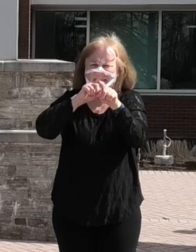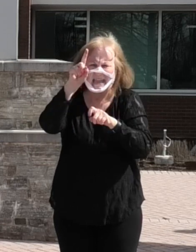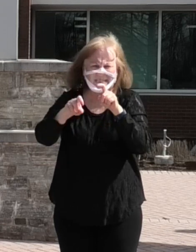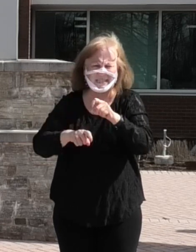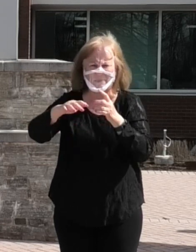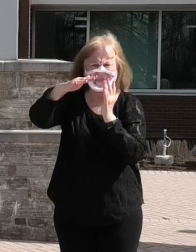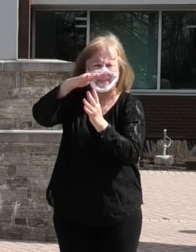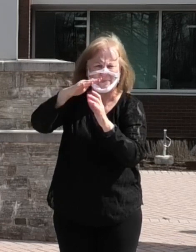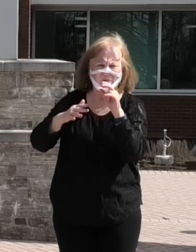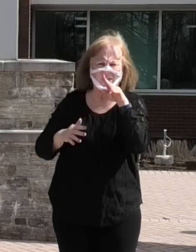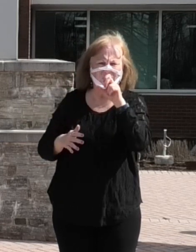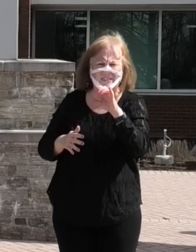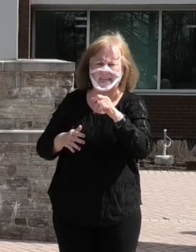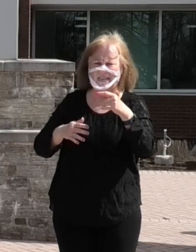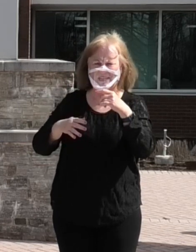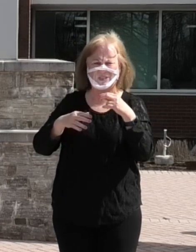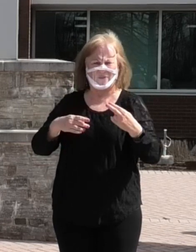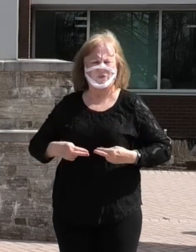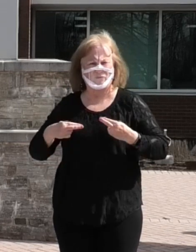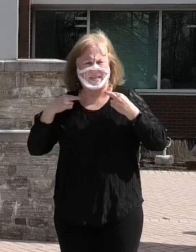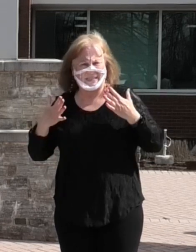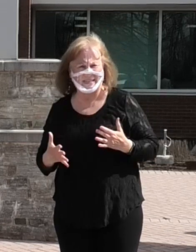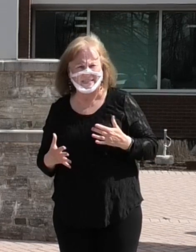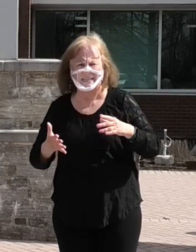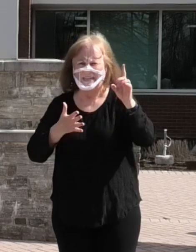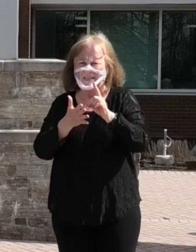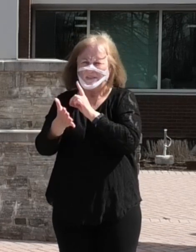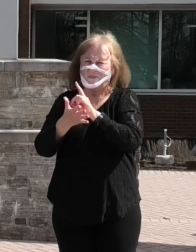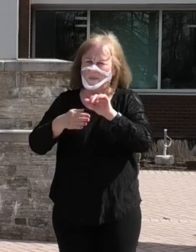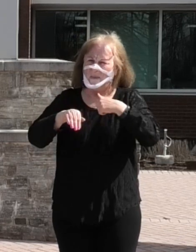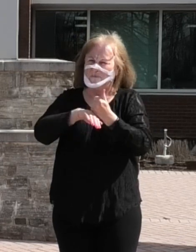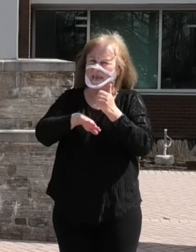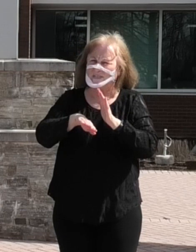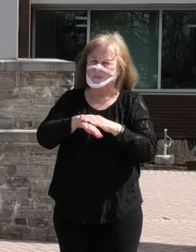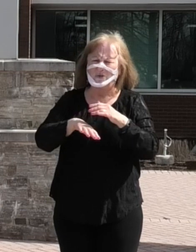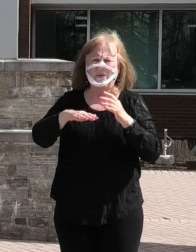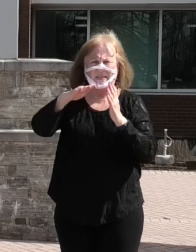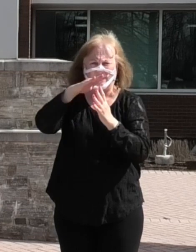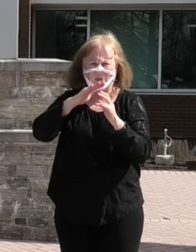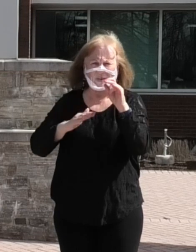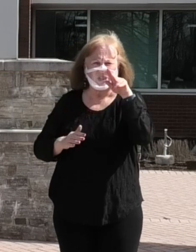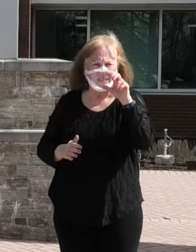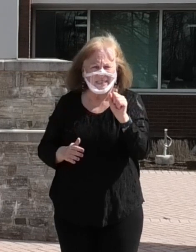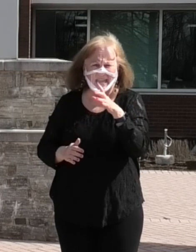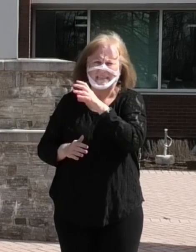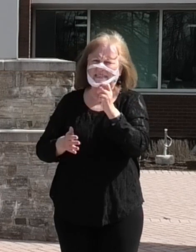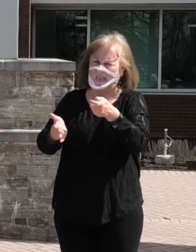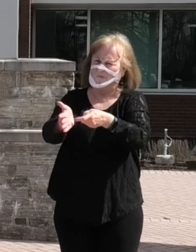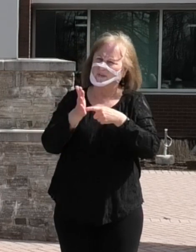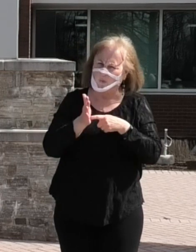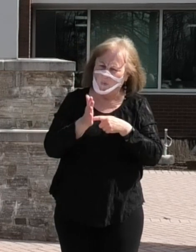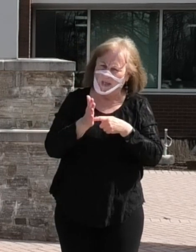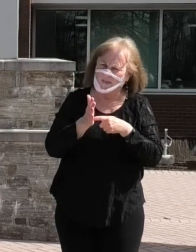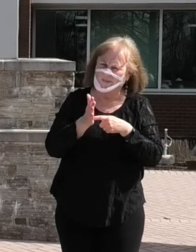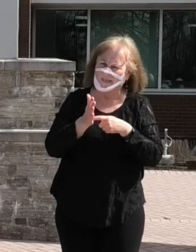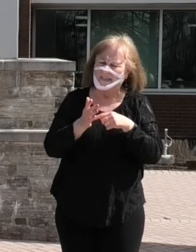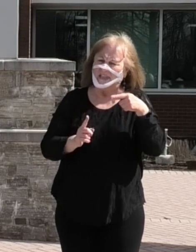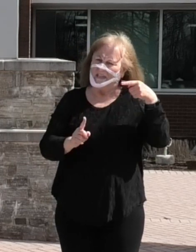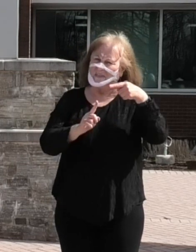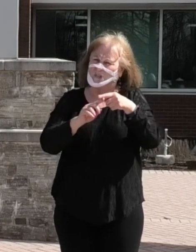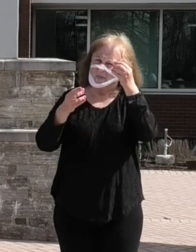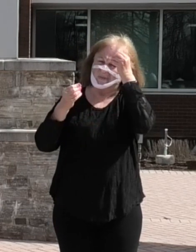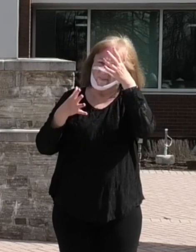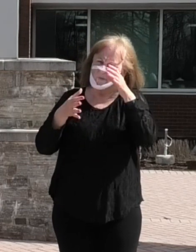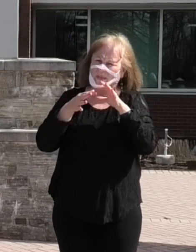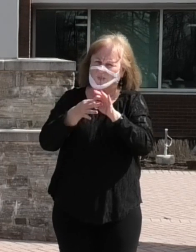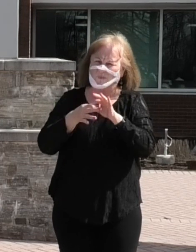immigration status of residents, discriminating based on immigration status, and requiring that certain information related